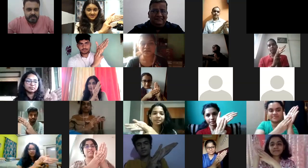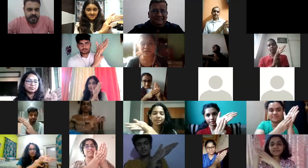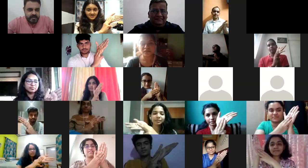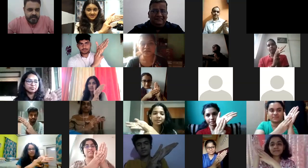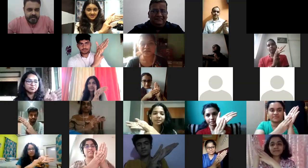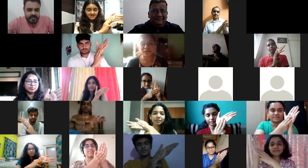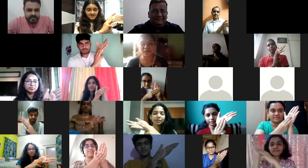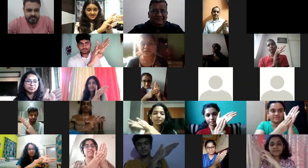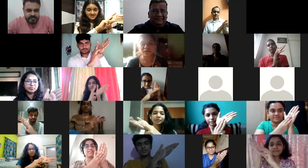N.